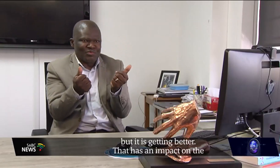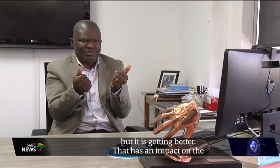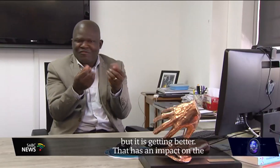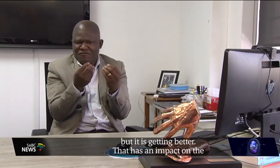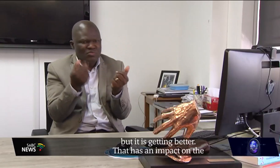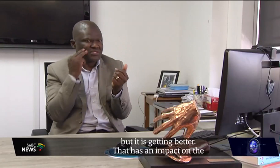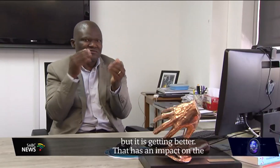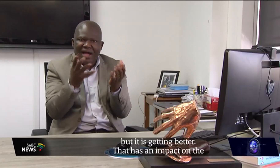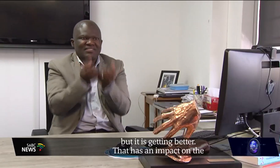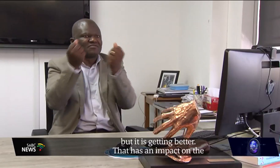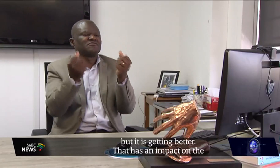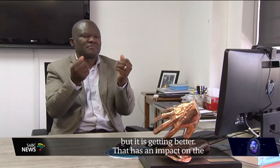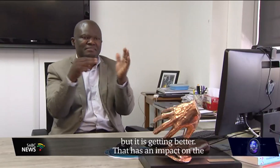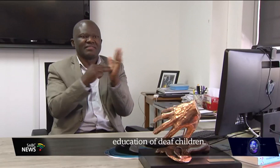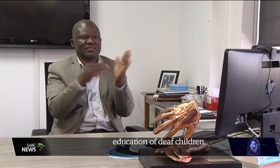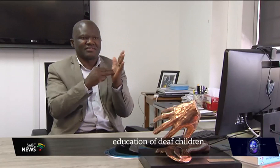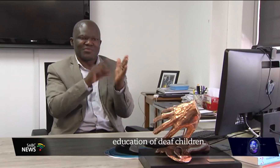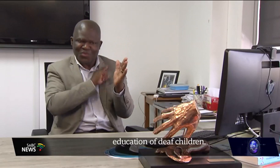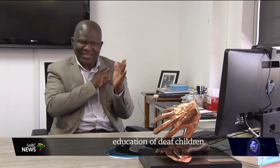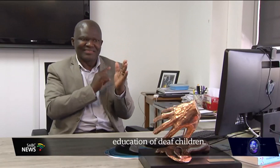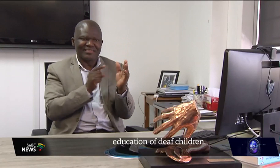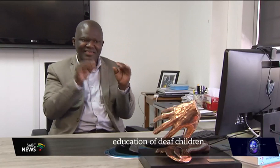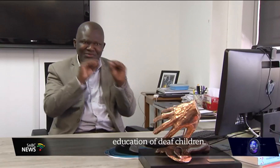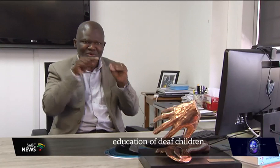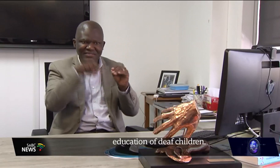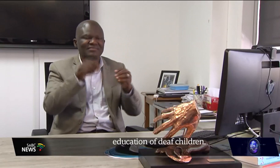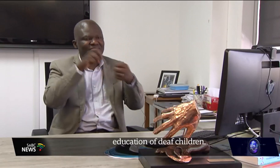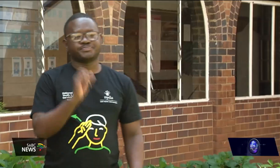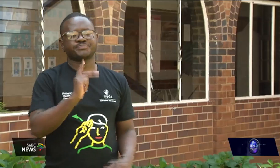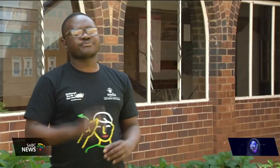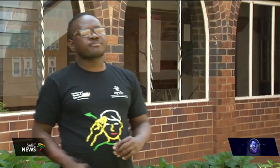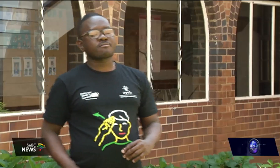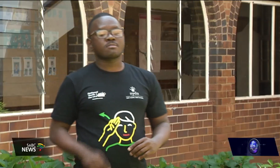seo se impacta le education ya bana ba ba deaf.